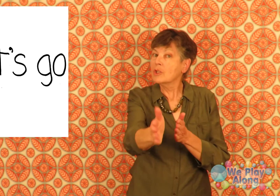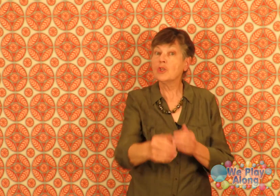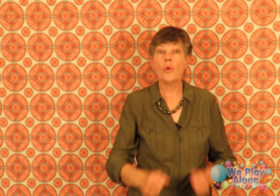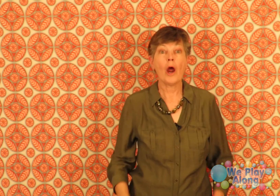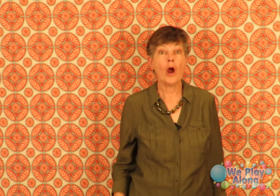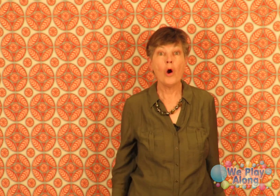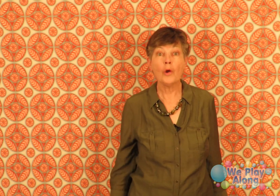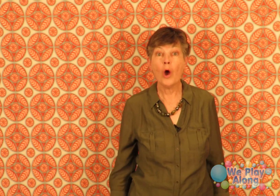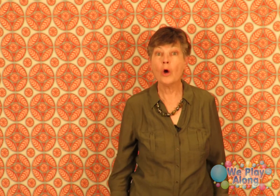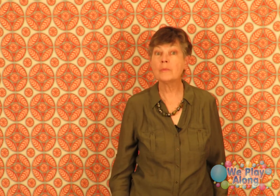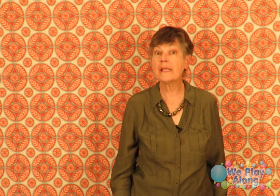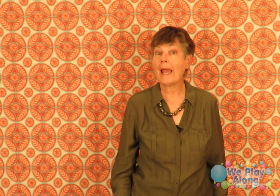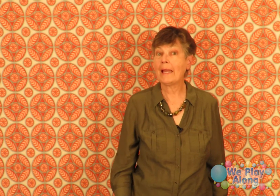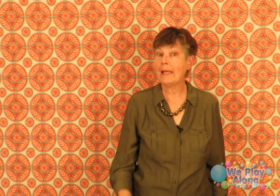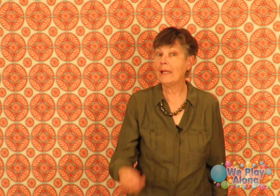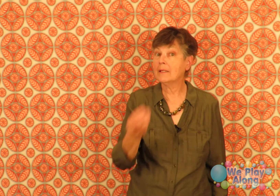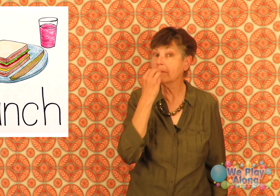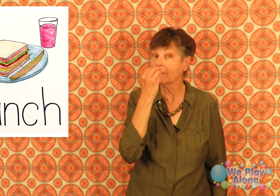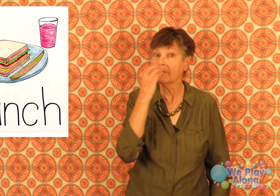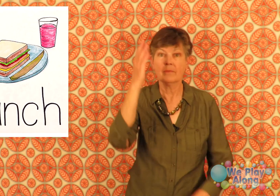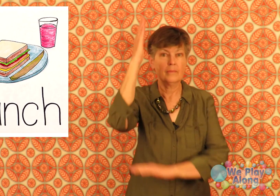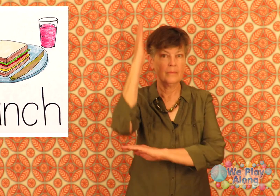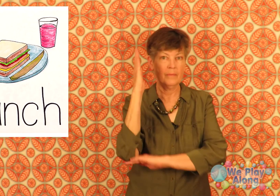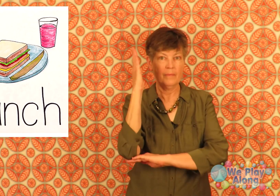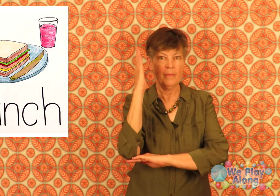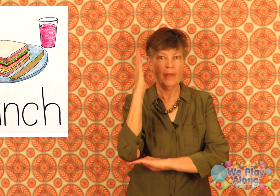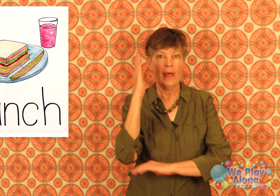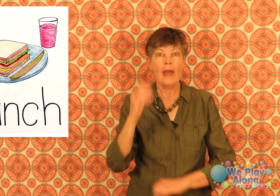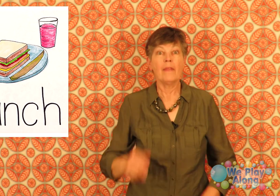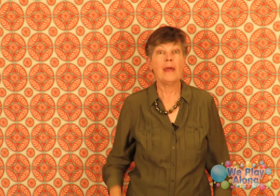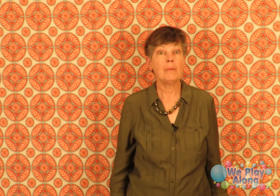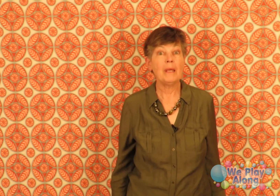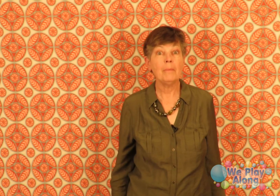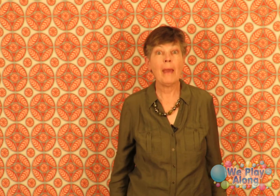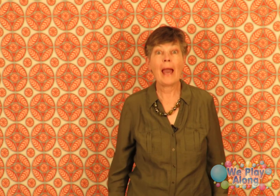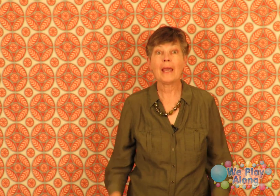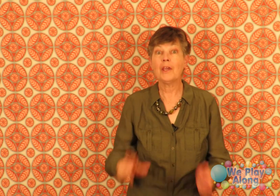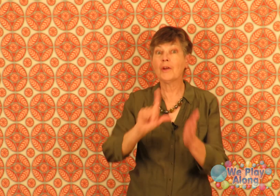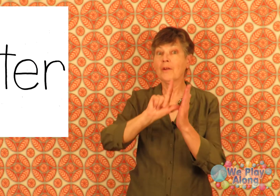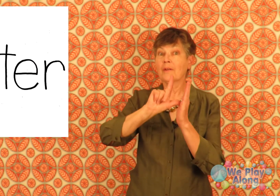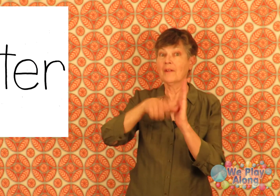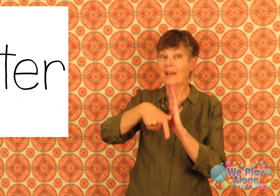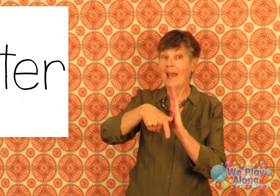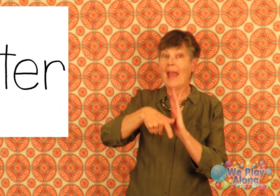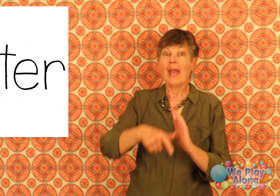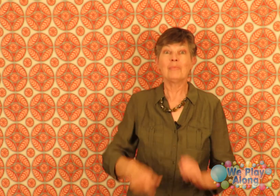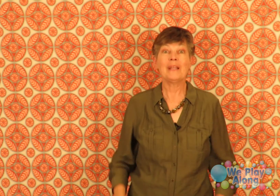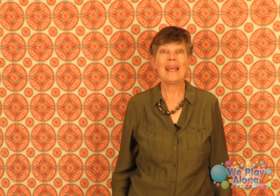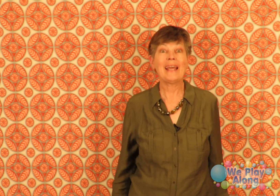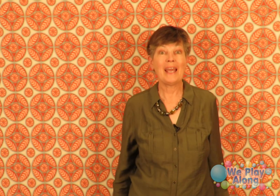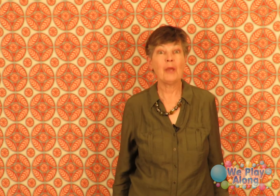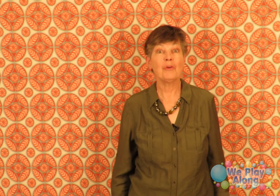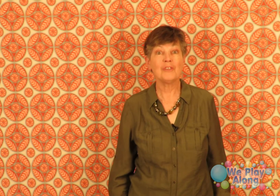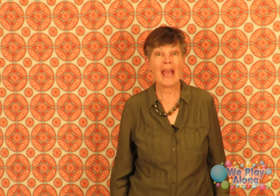to our own homes and eat. Then meet back here and play a game of